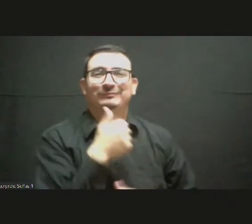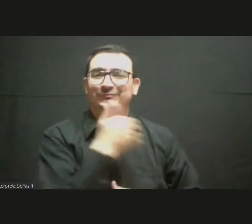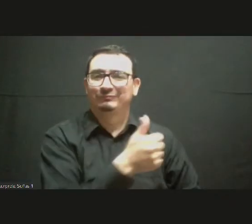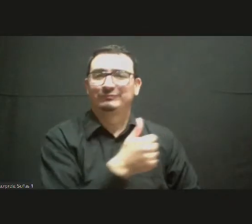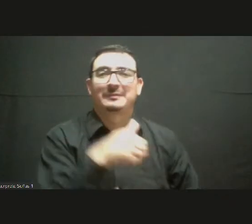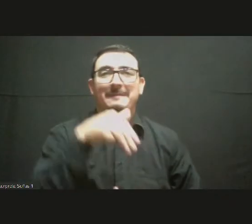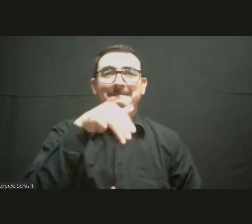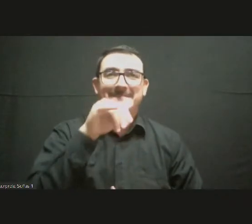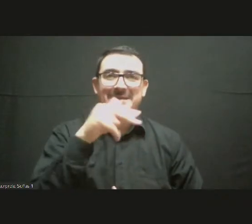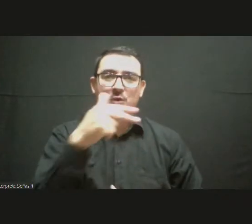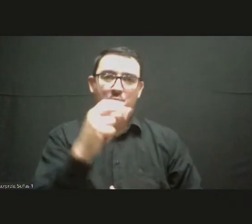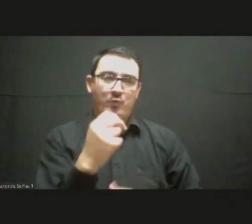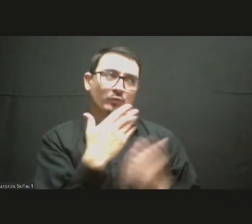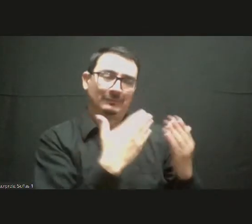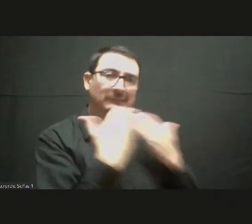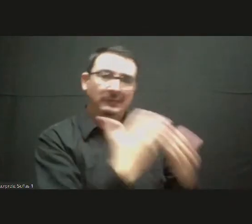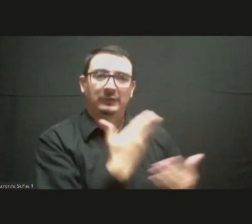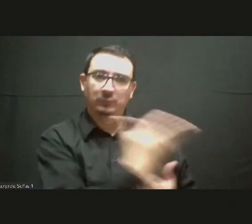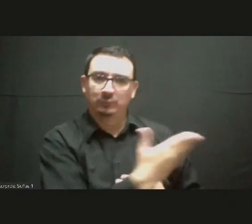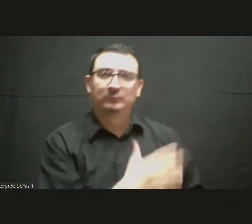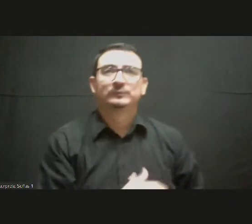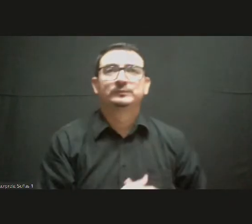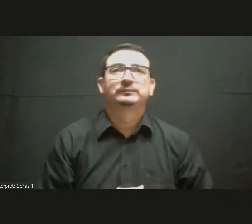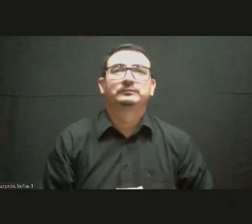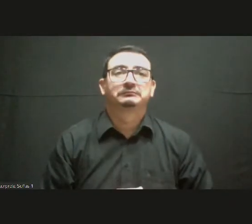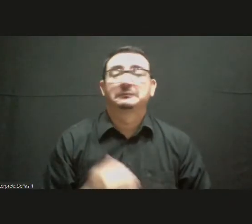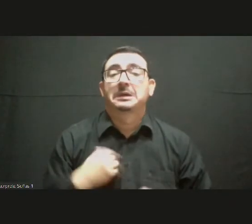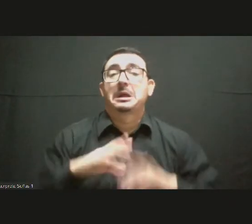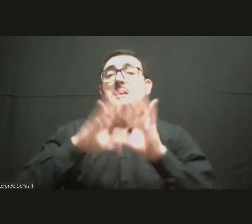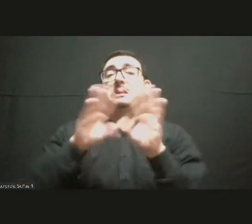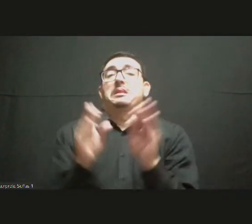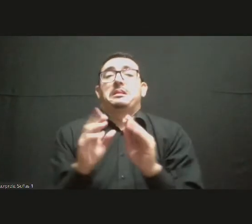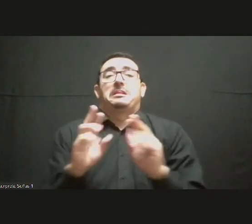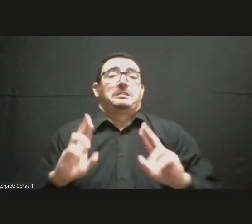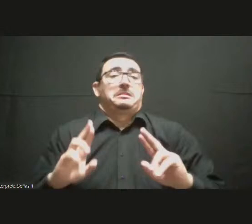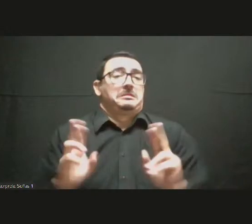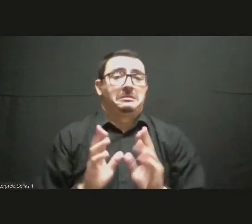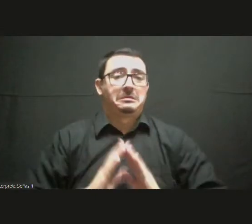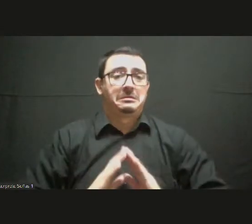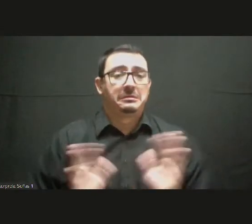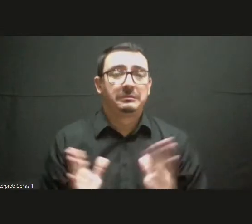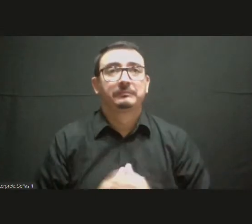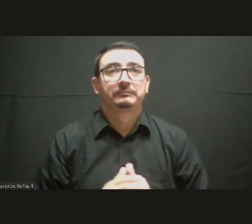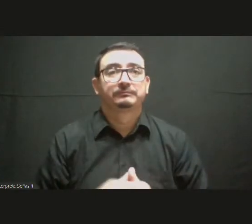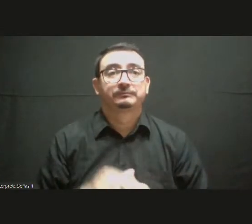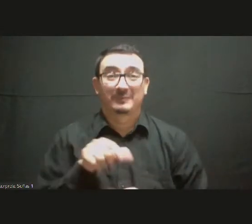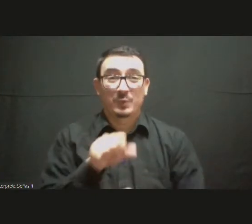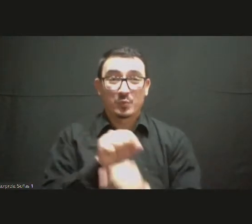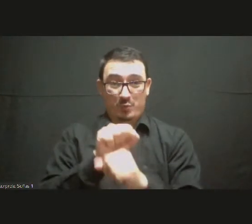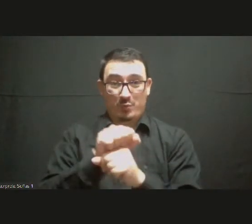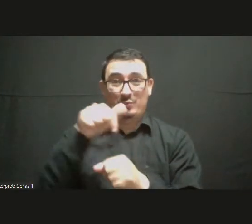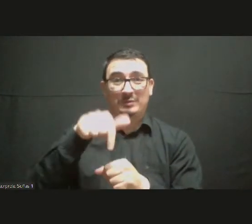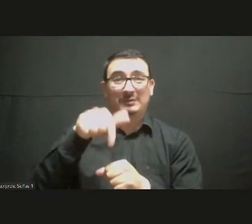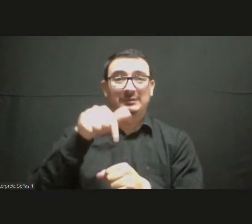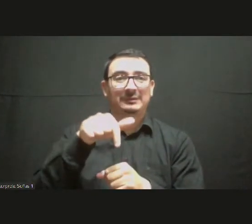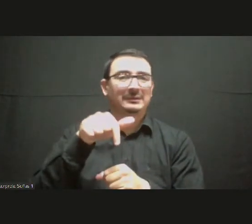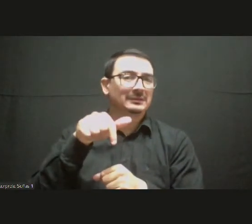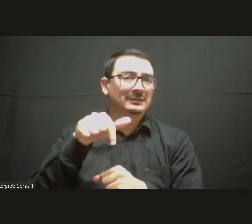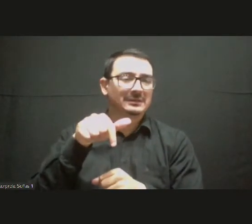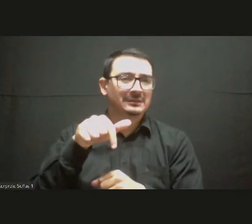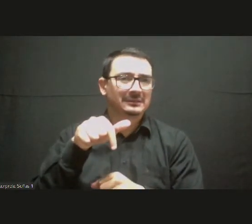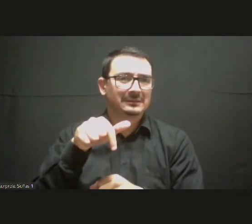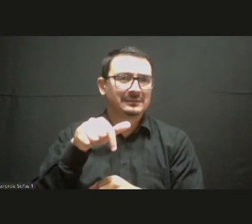much appreciate all the collaboration with UNCTAD in organizing this Global Services Forum and these specific